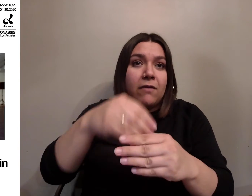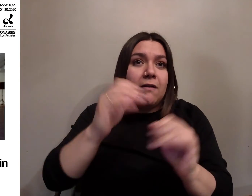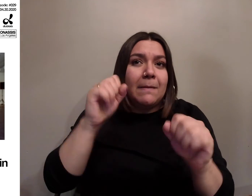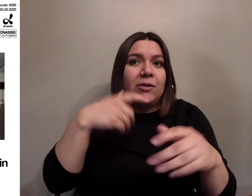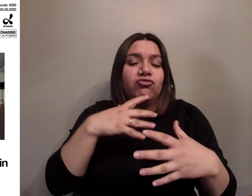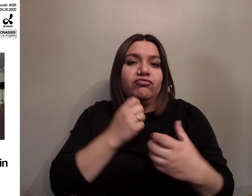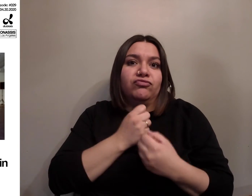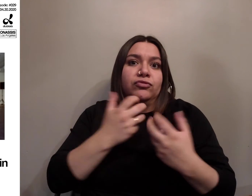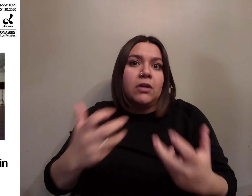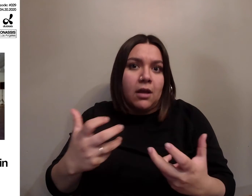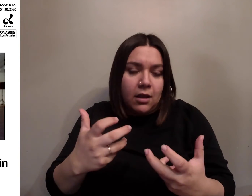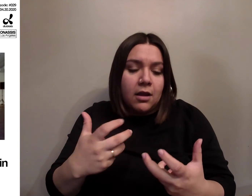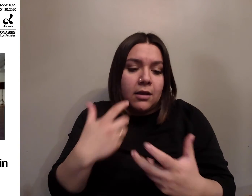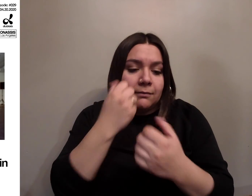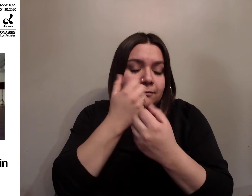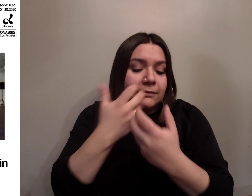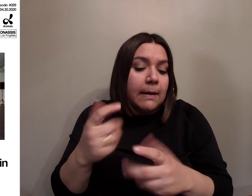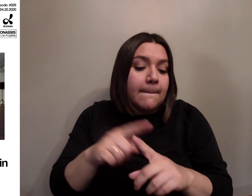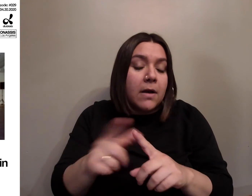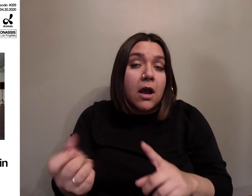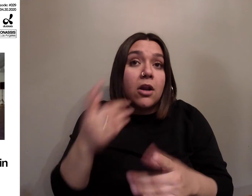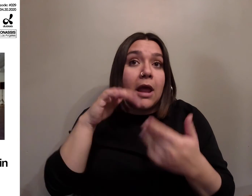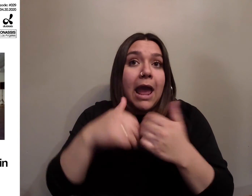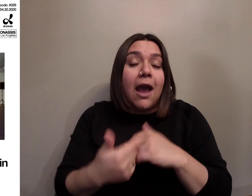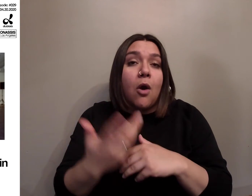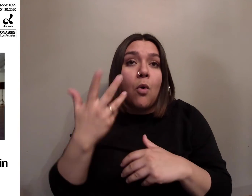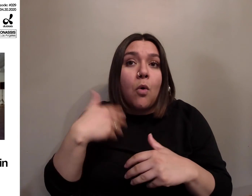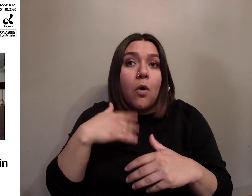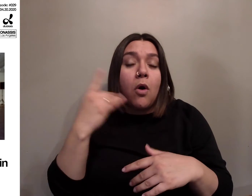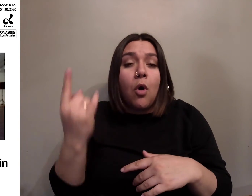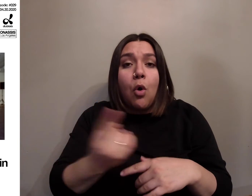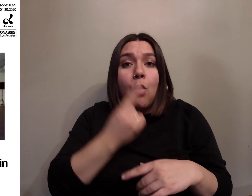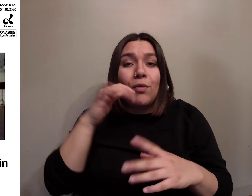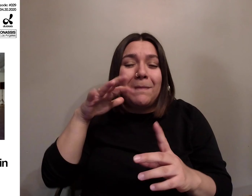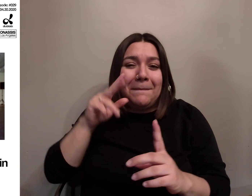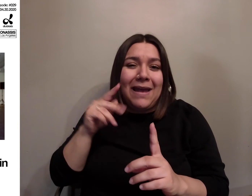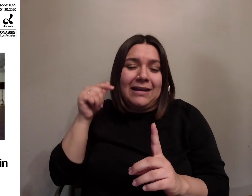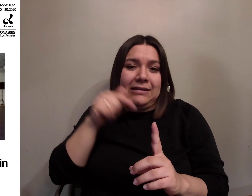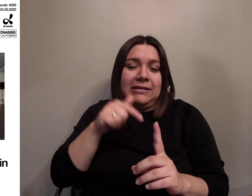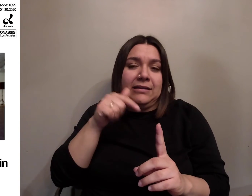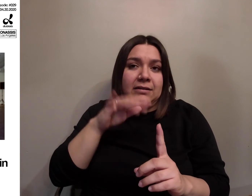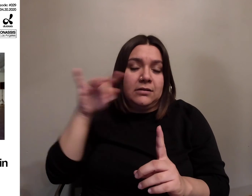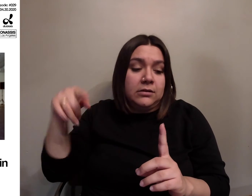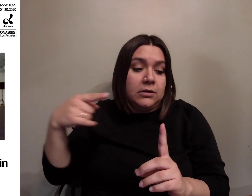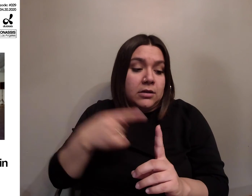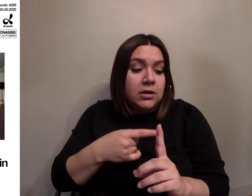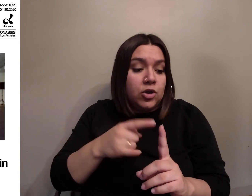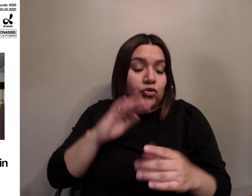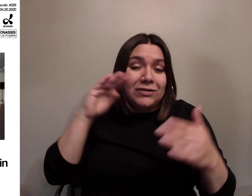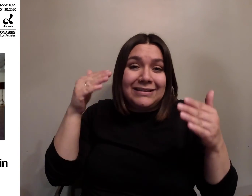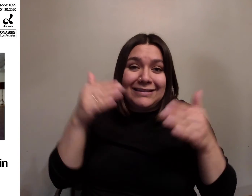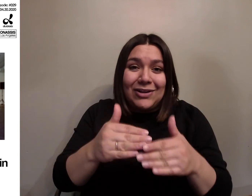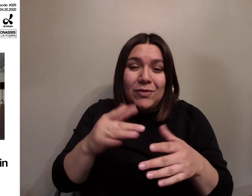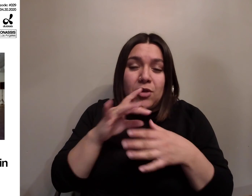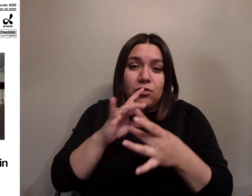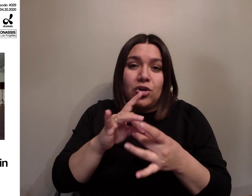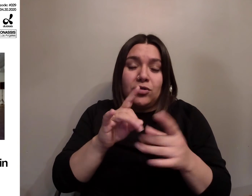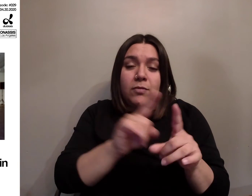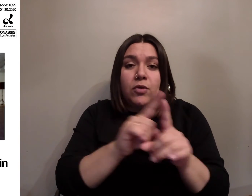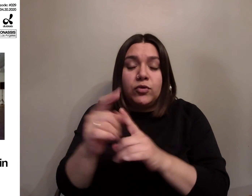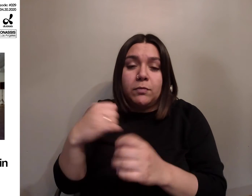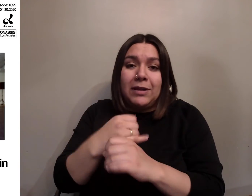what we're doing? And that has a lot to do also with the slowing down and shifting the focus from operating in a very